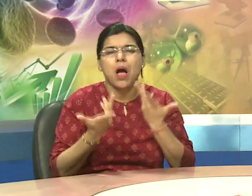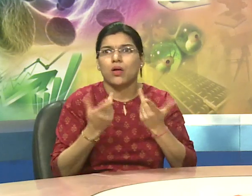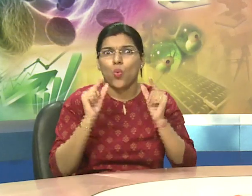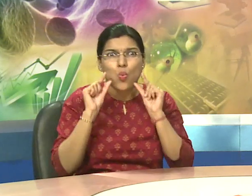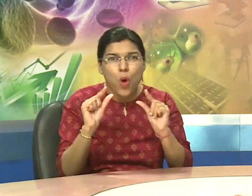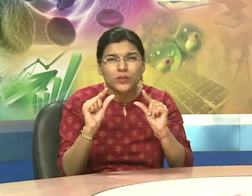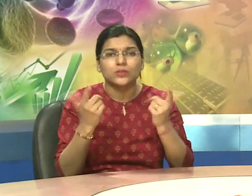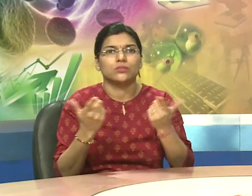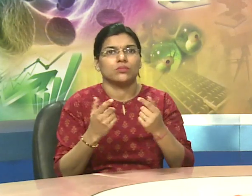out of India,